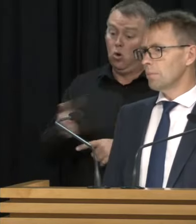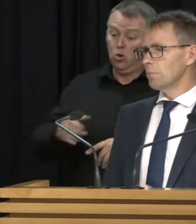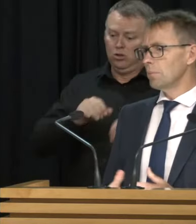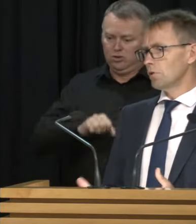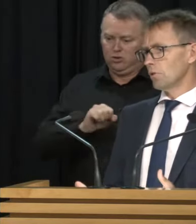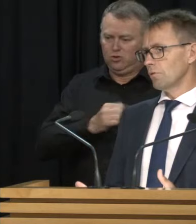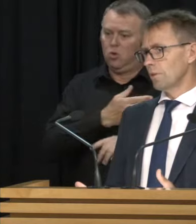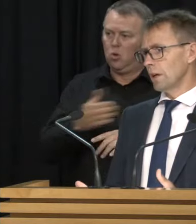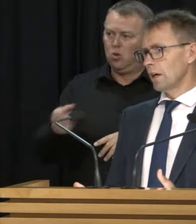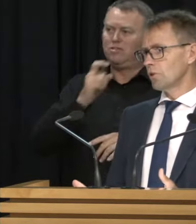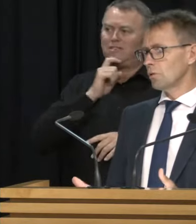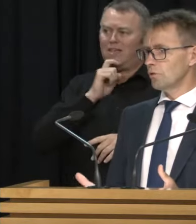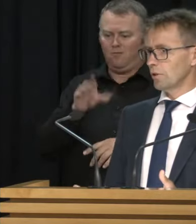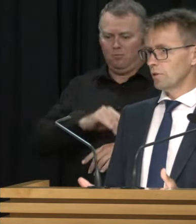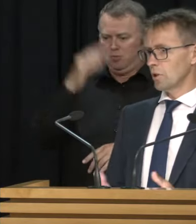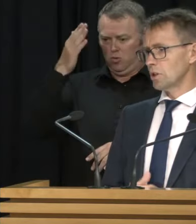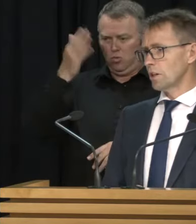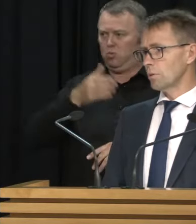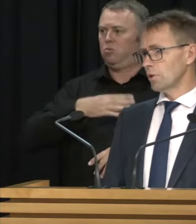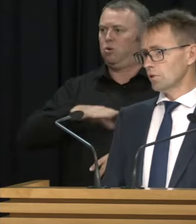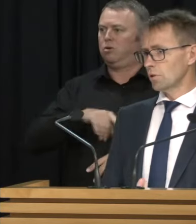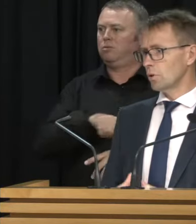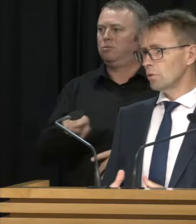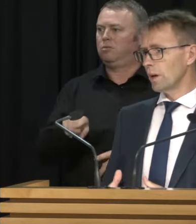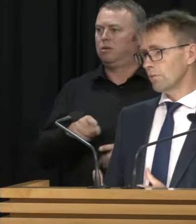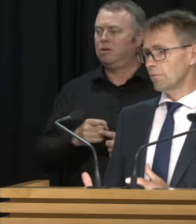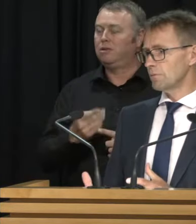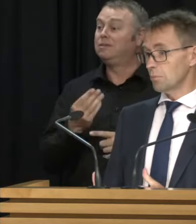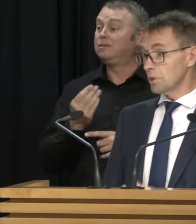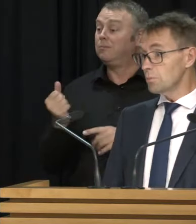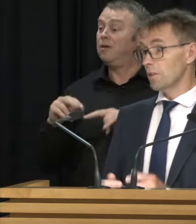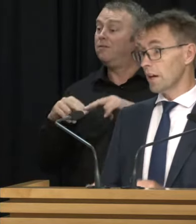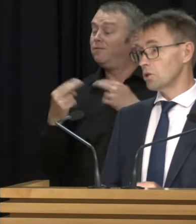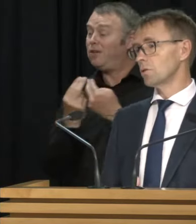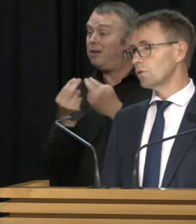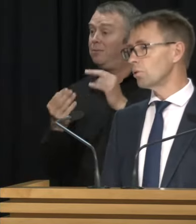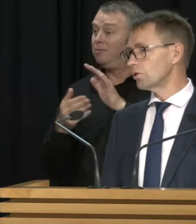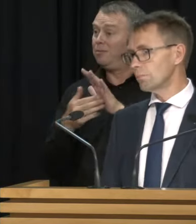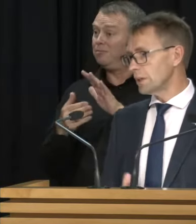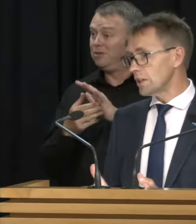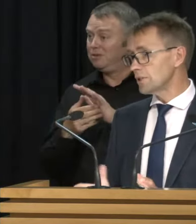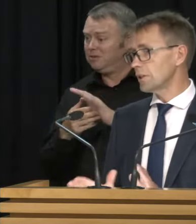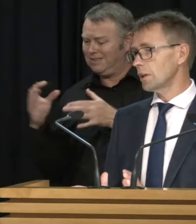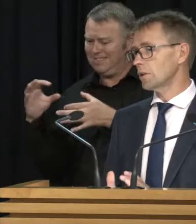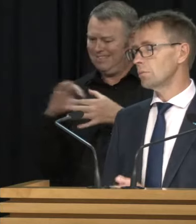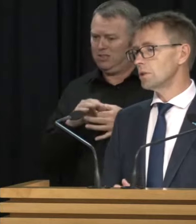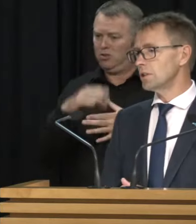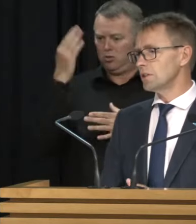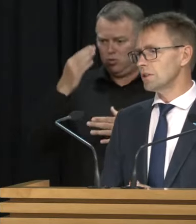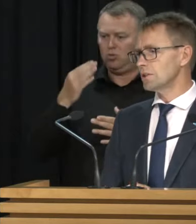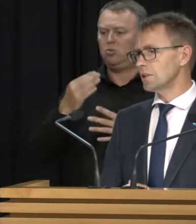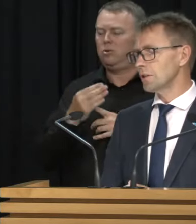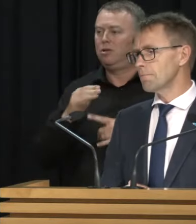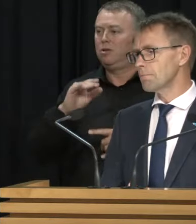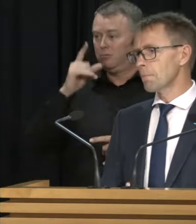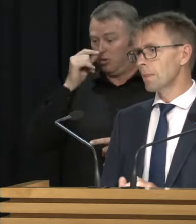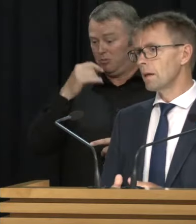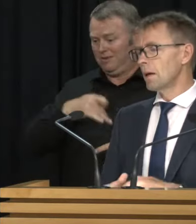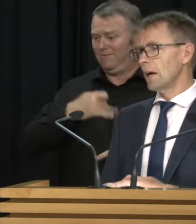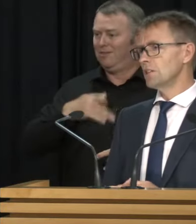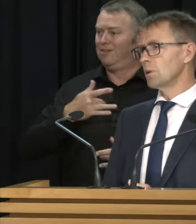There may be members of the households associated with the school who have symptoms, and they should of course be tested at a community testing